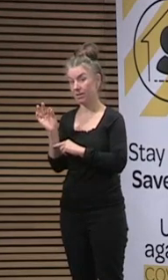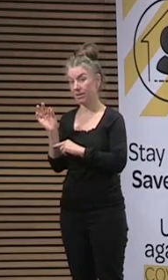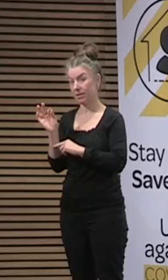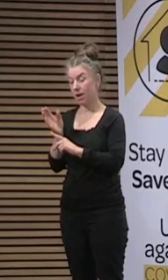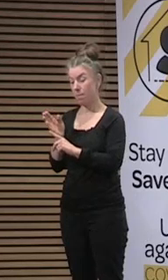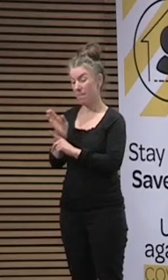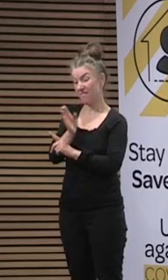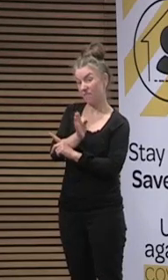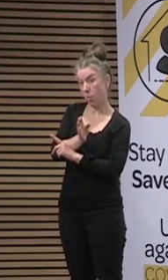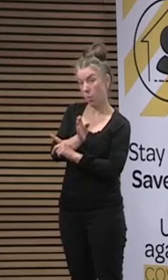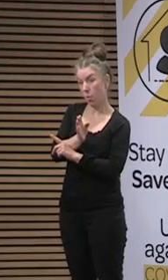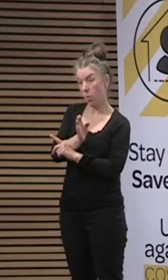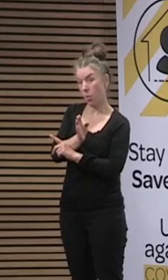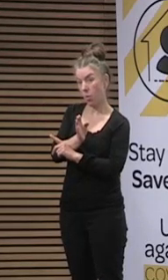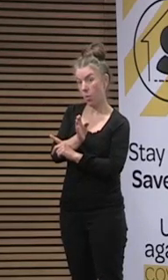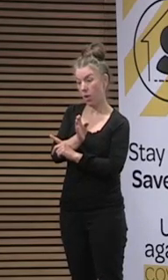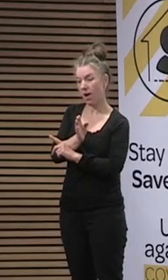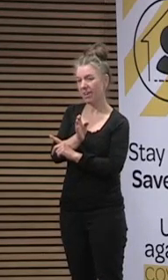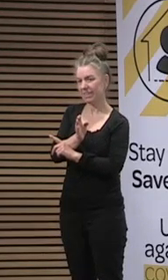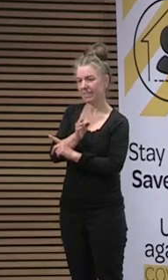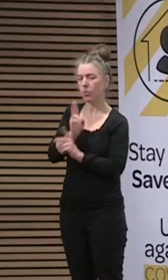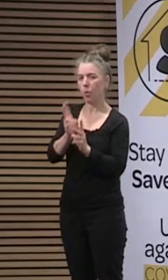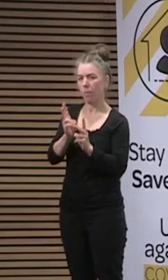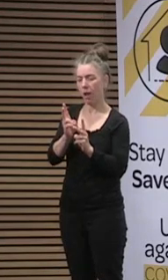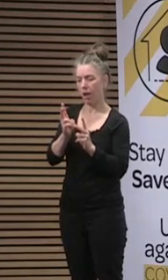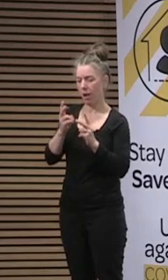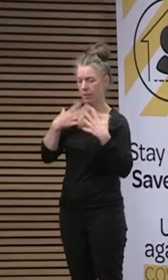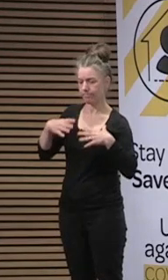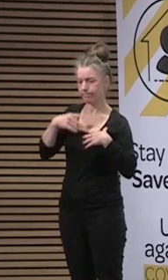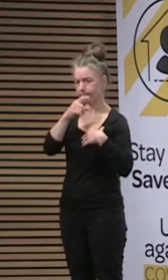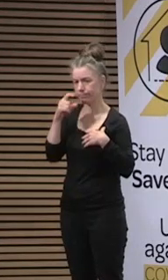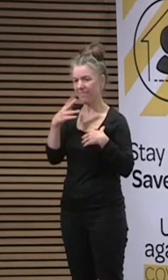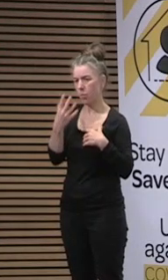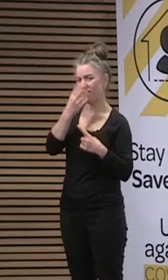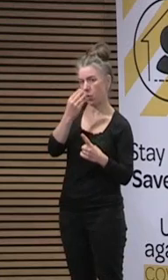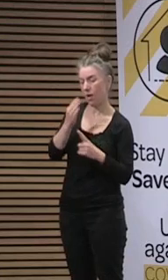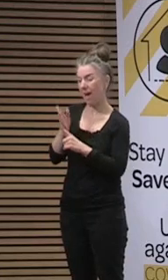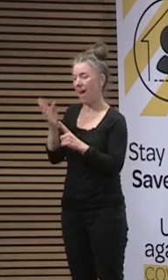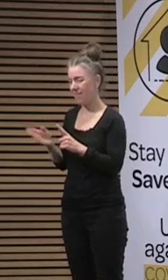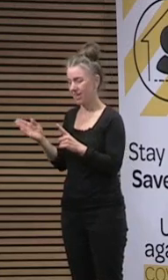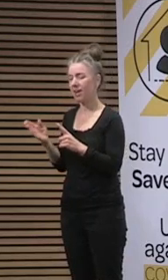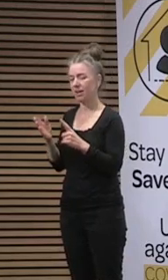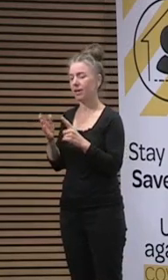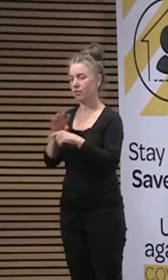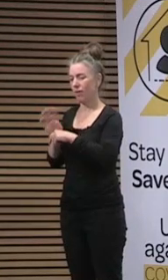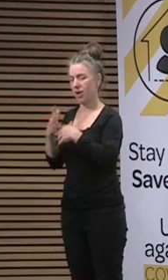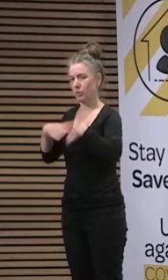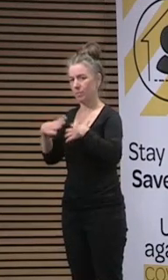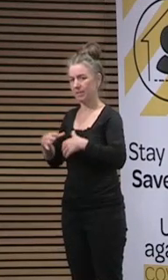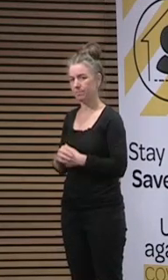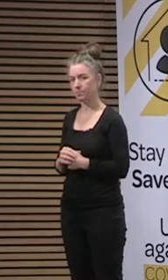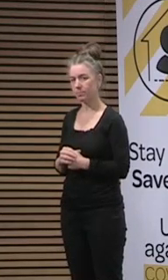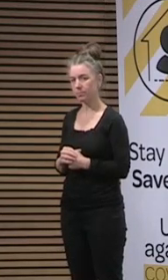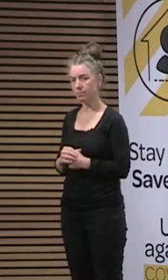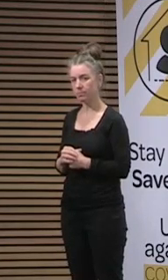all full PPE precautions were taken. Prior to that, there was the person was isolated, there was no risk to